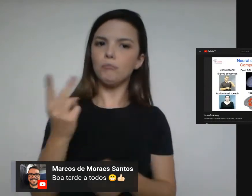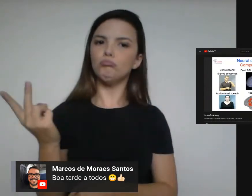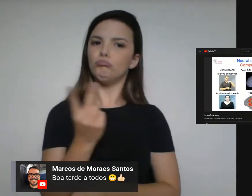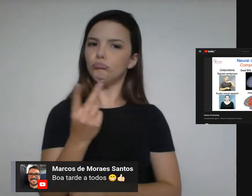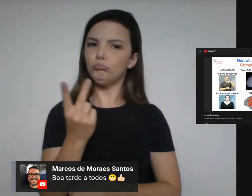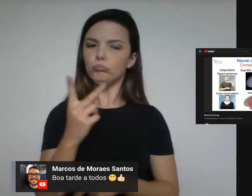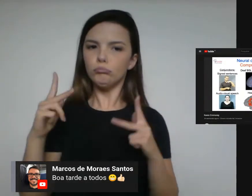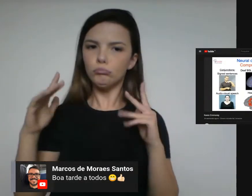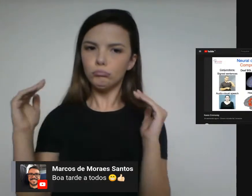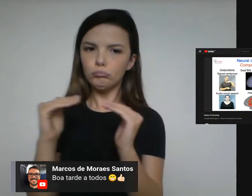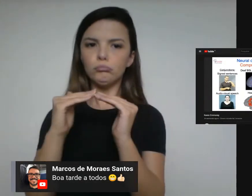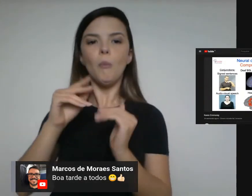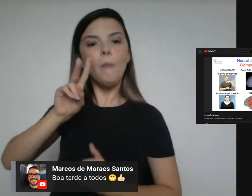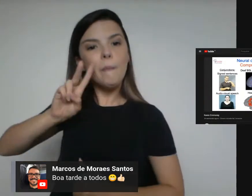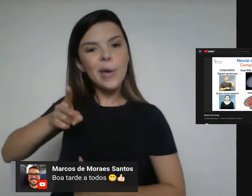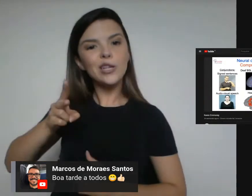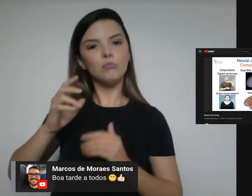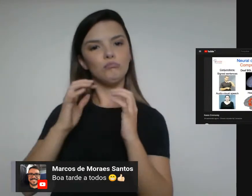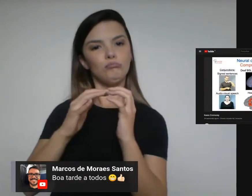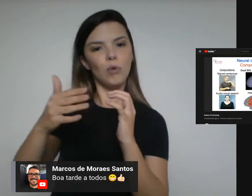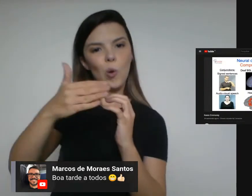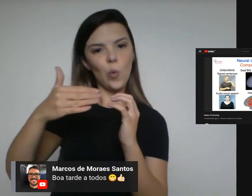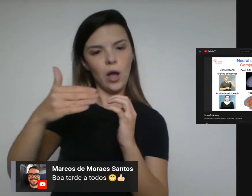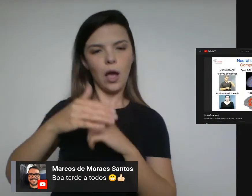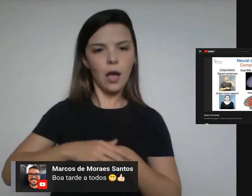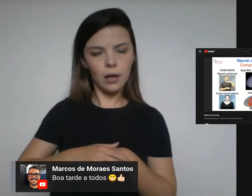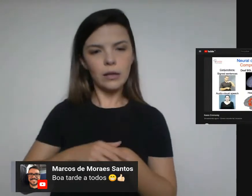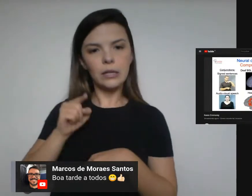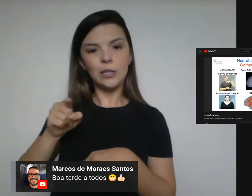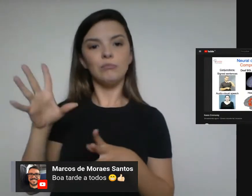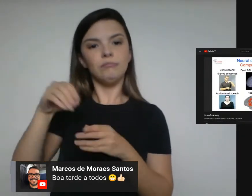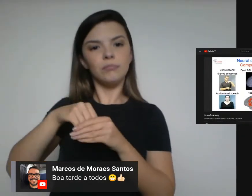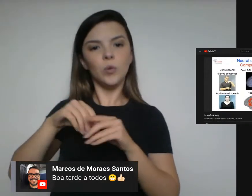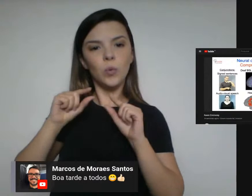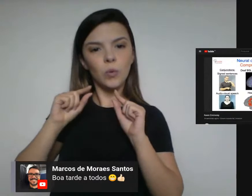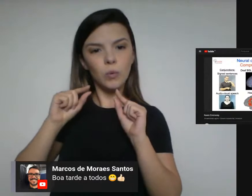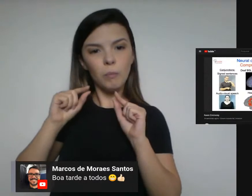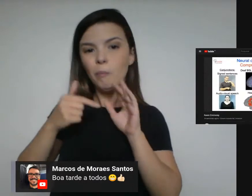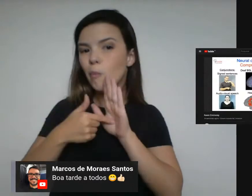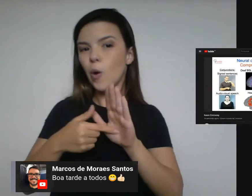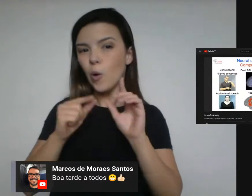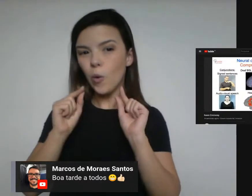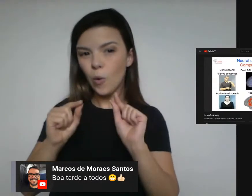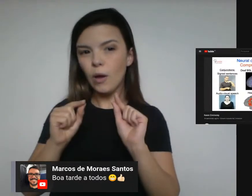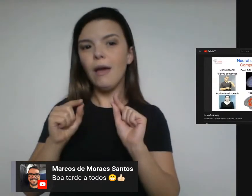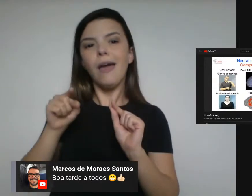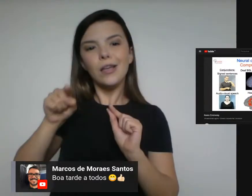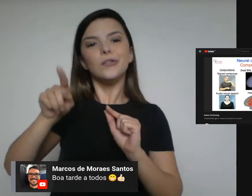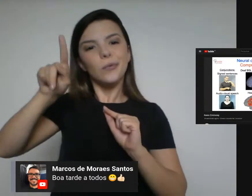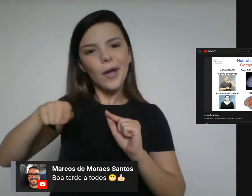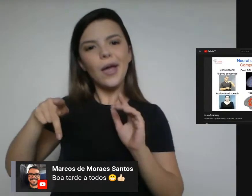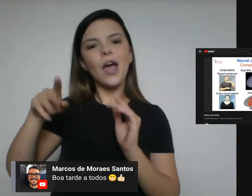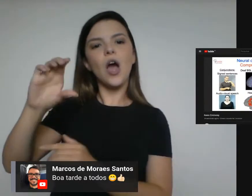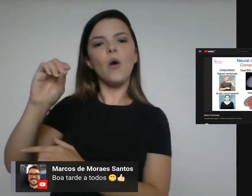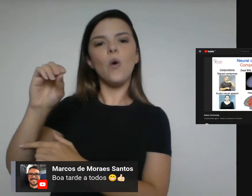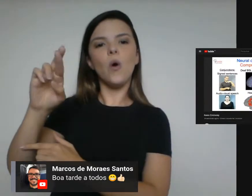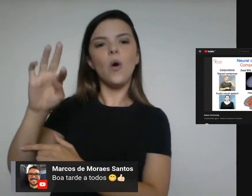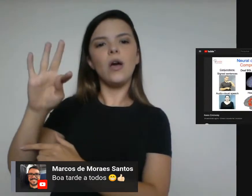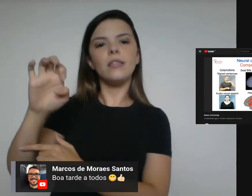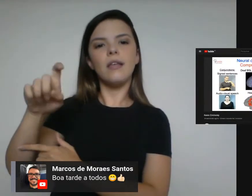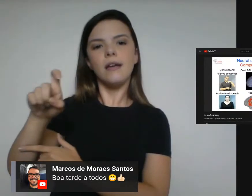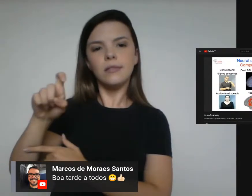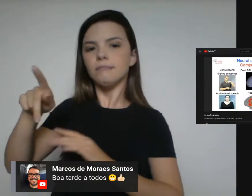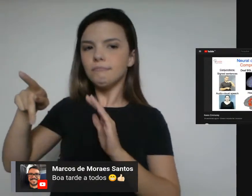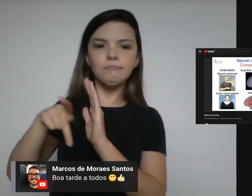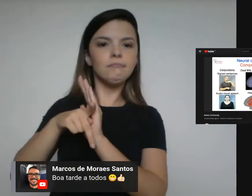near or within secondary auditory cortices. So again, this is suggesting that this is really language cortex and isn't